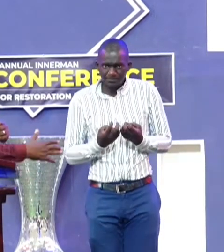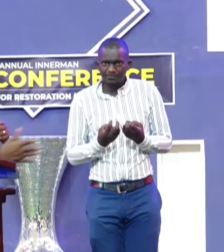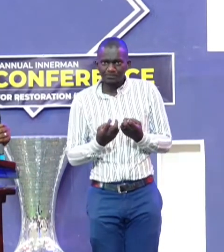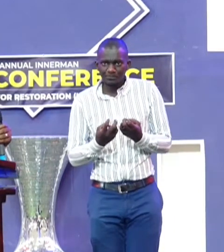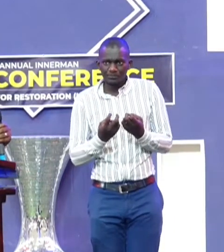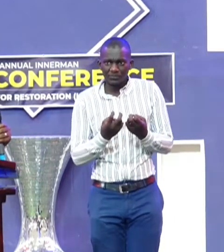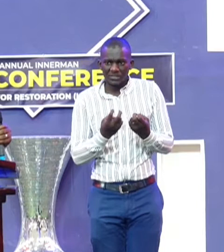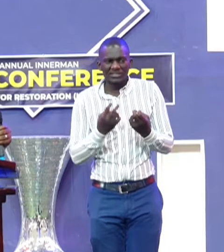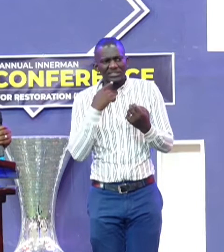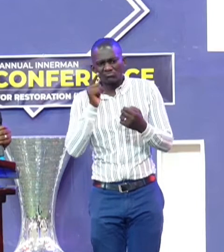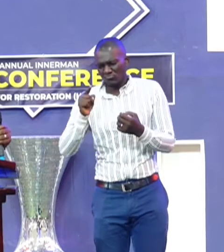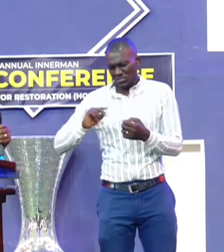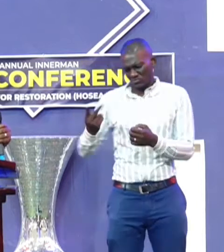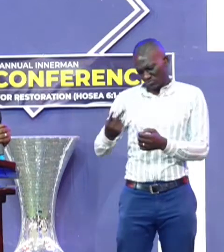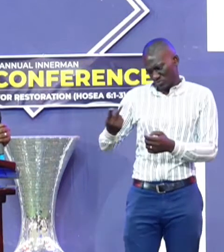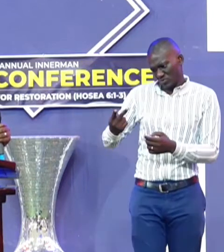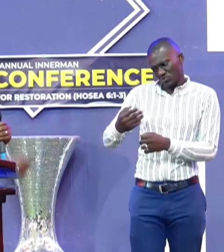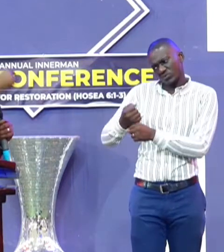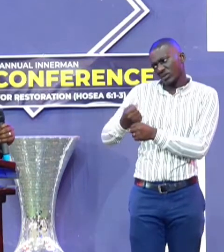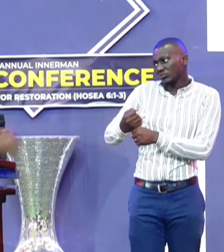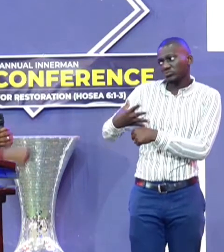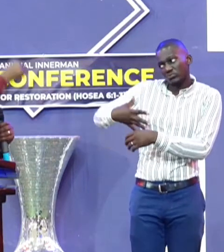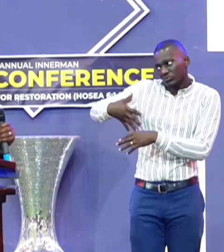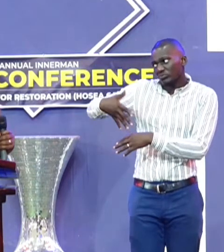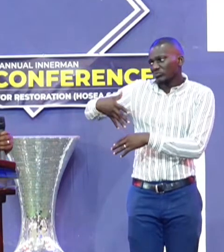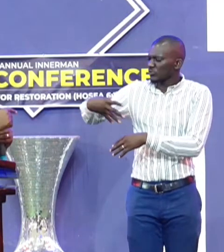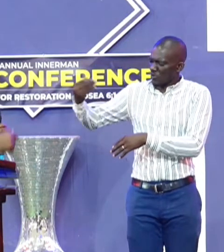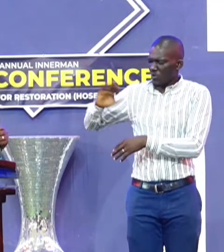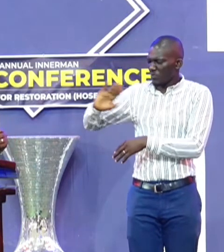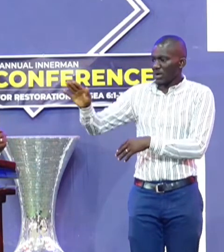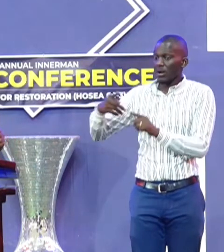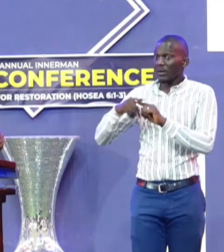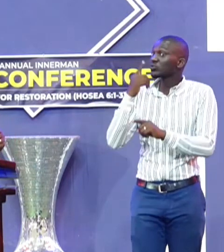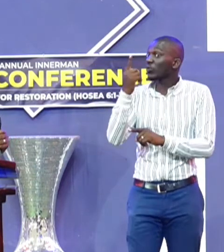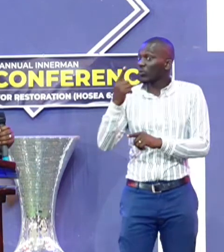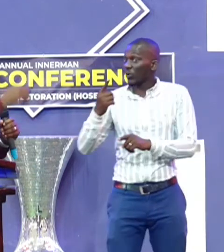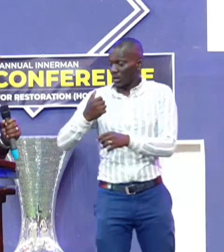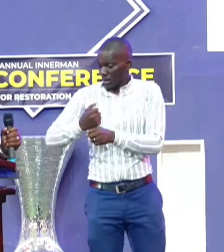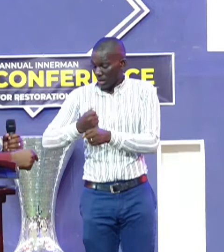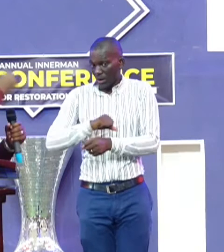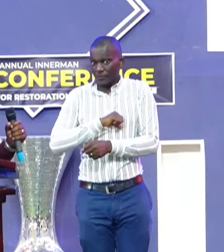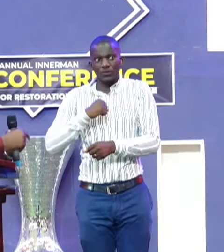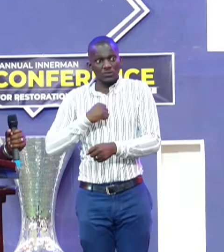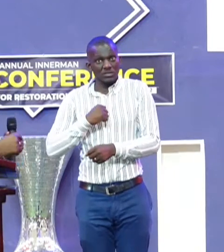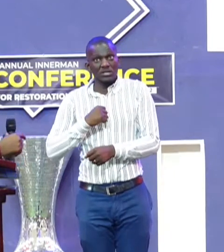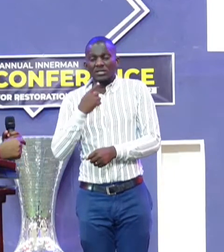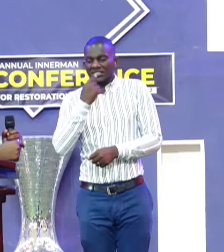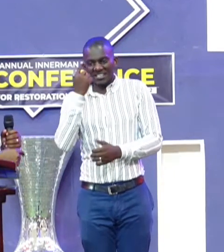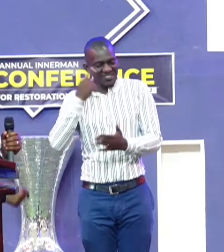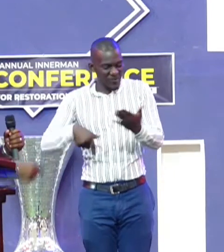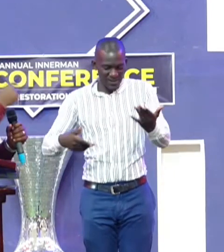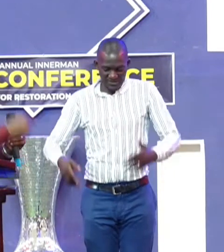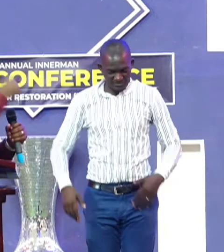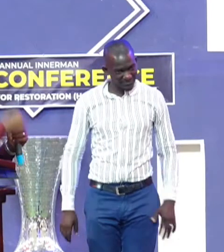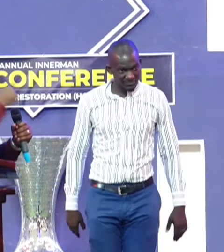Abawala n'abagoba. She was chasing away the two girls. Nayomu wali omunaagaana. But one girl said no. Gamba bwat. And